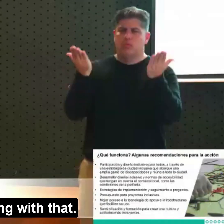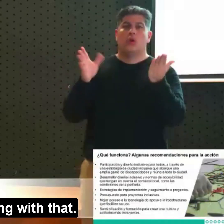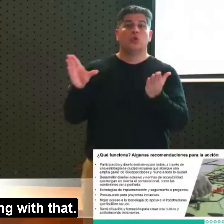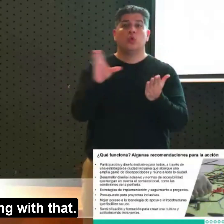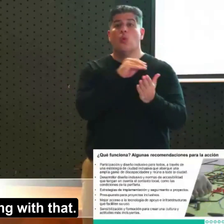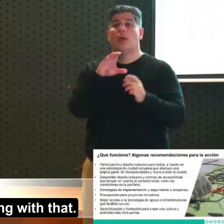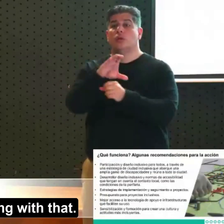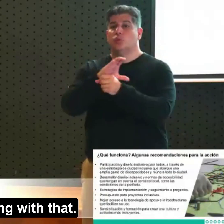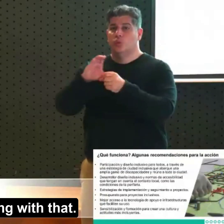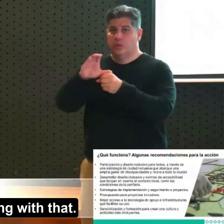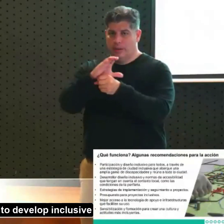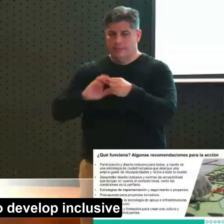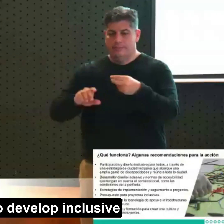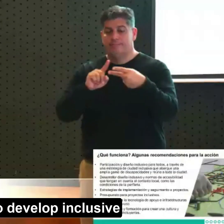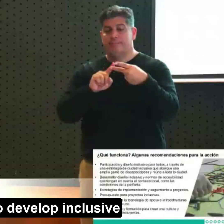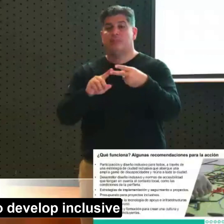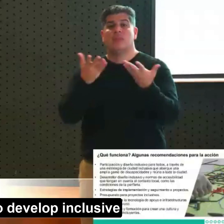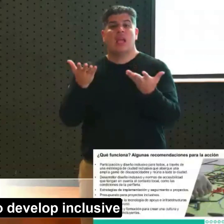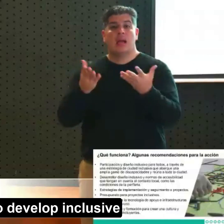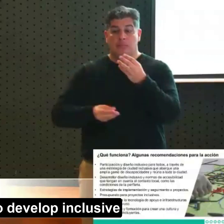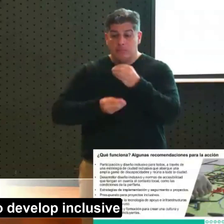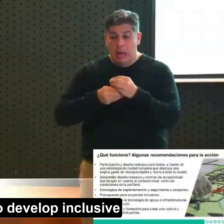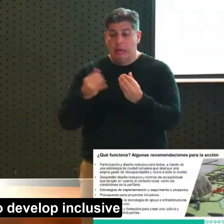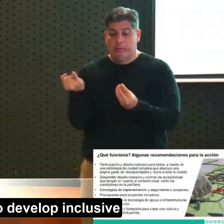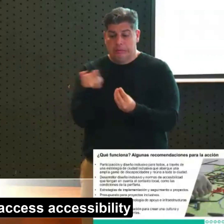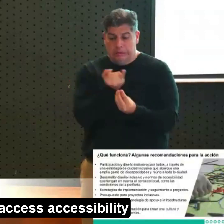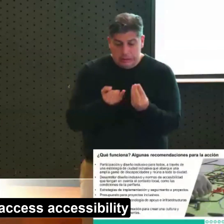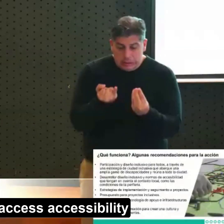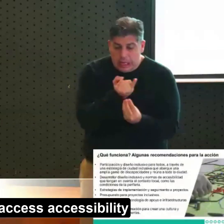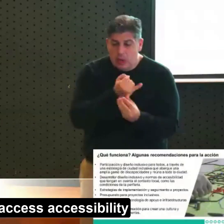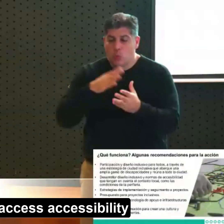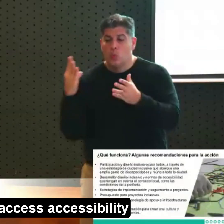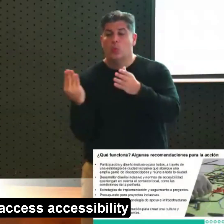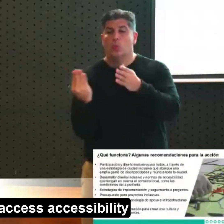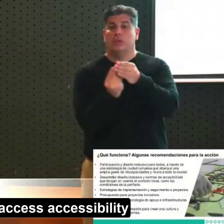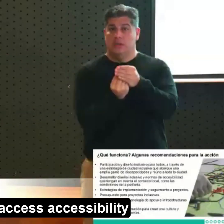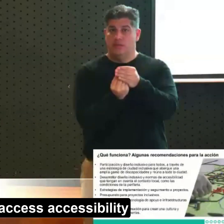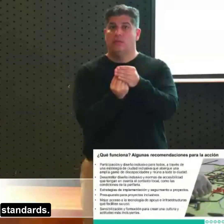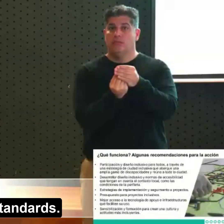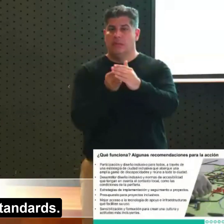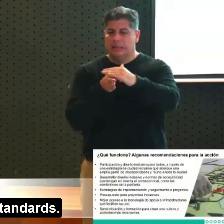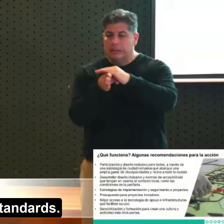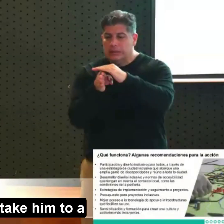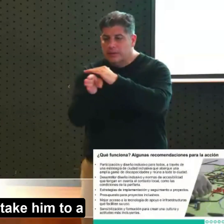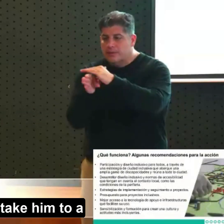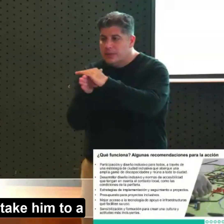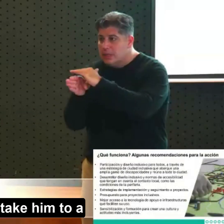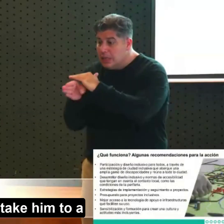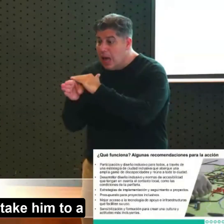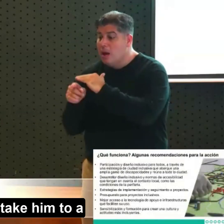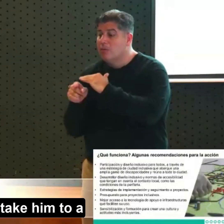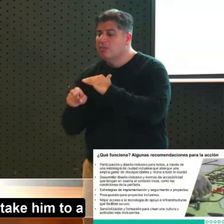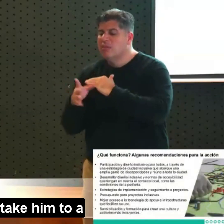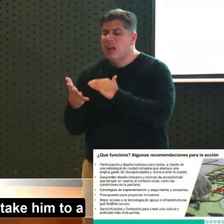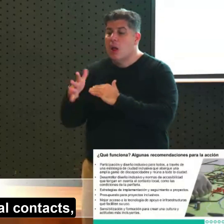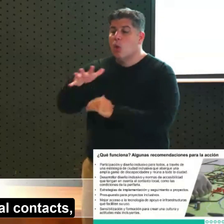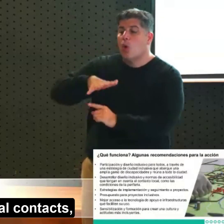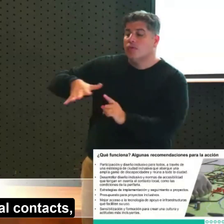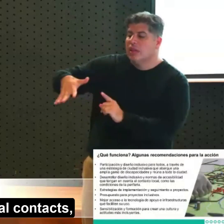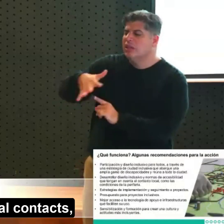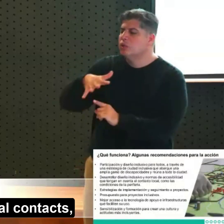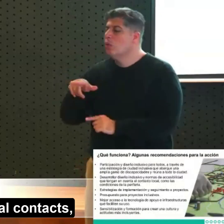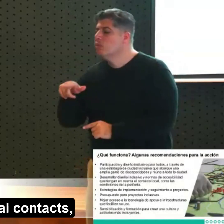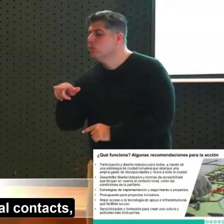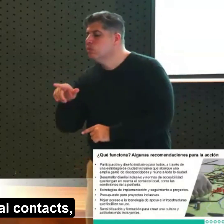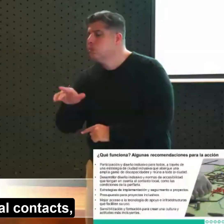city. Along with that, we need to develop inclusive design and accessibility standards that take into